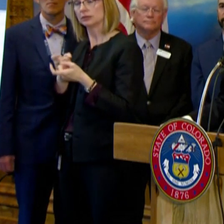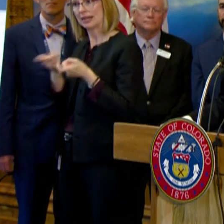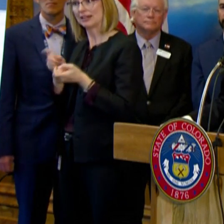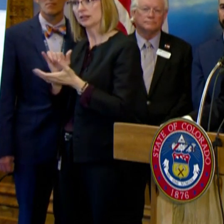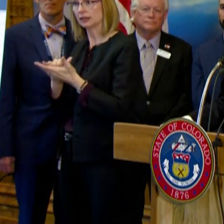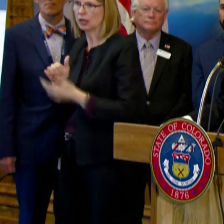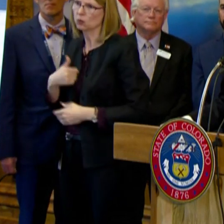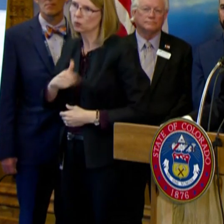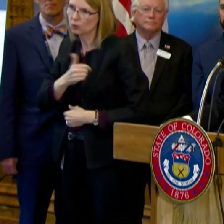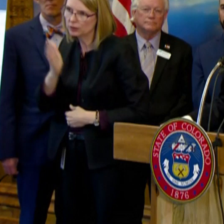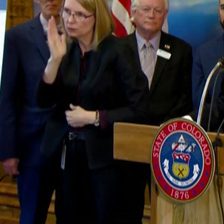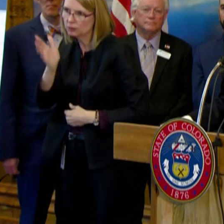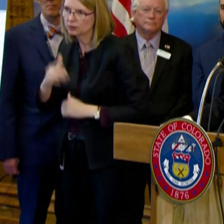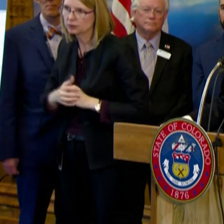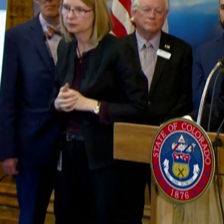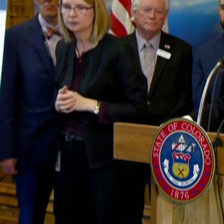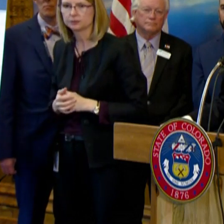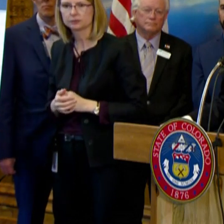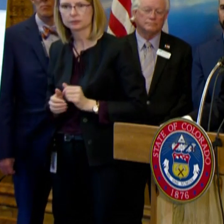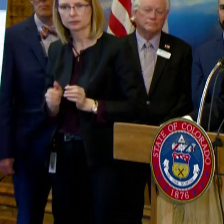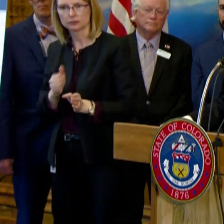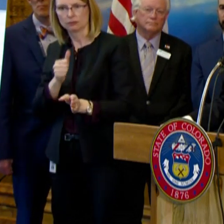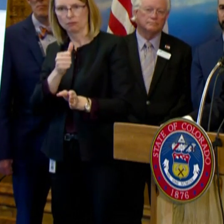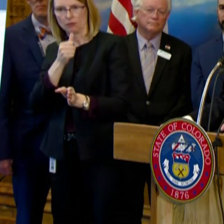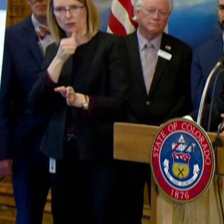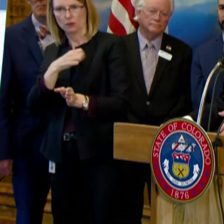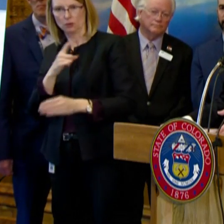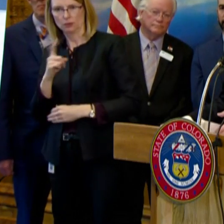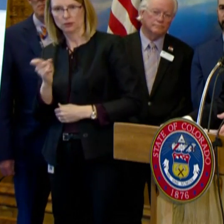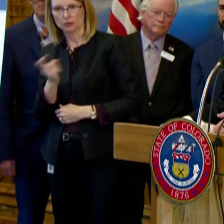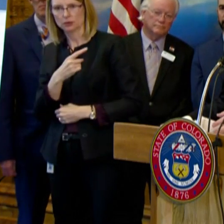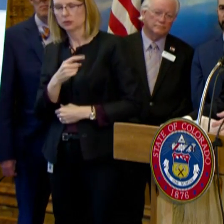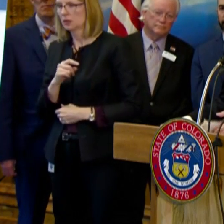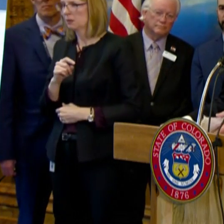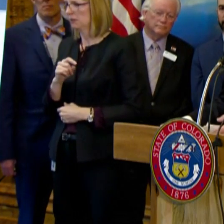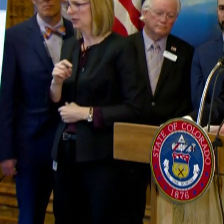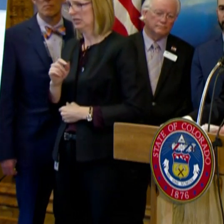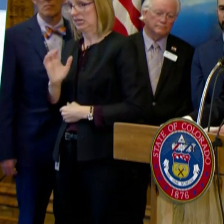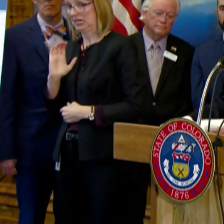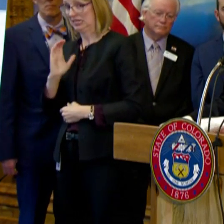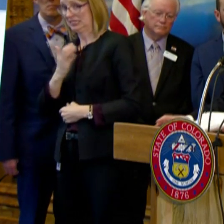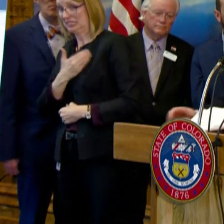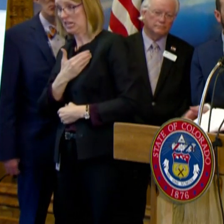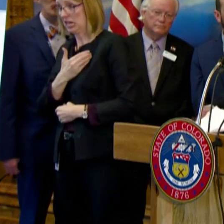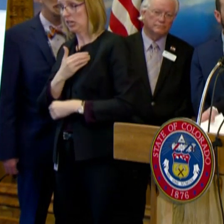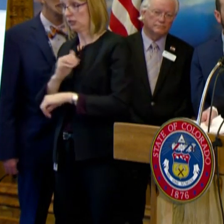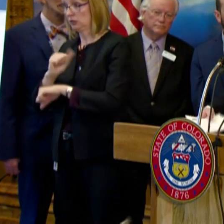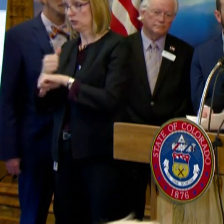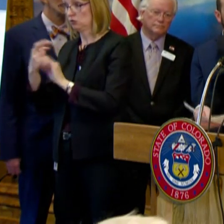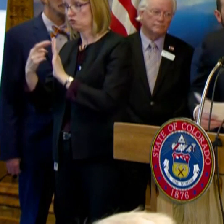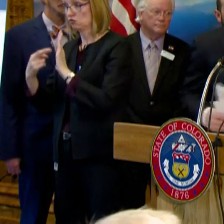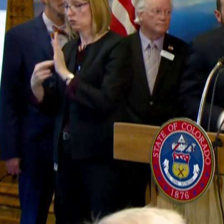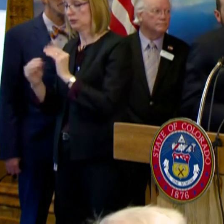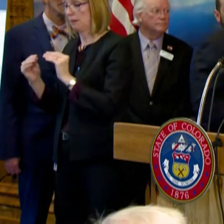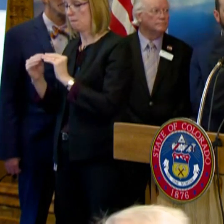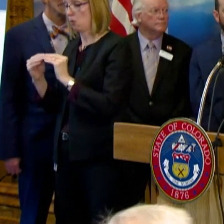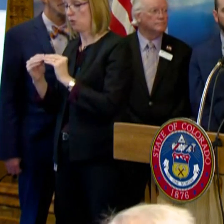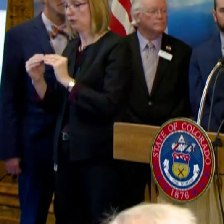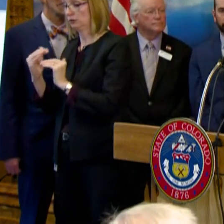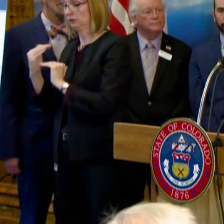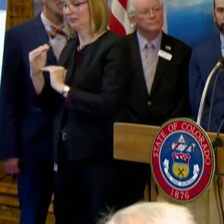How is Colorado's standard for testing different from CDC's? Is it more restrictive or less restrictive than what